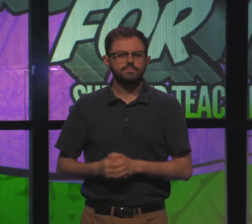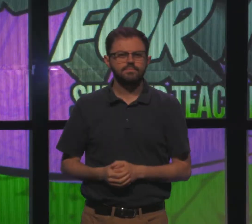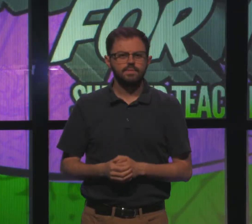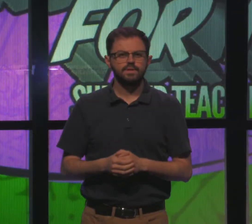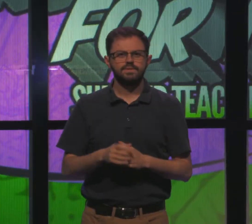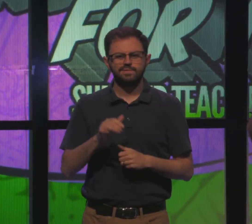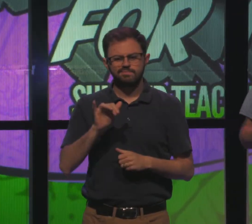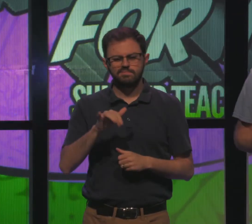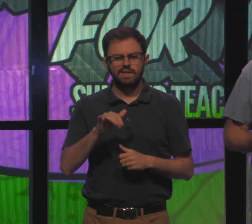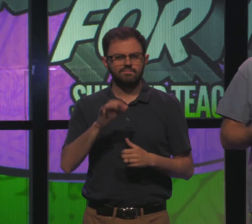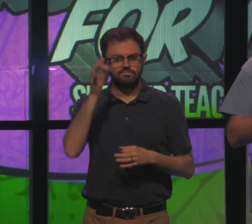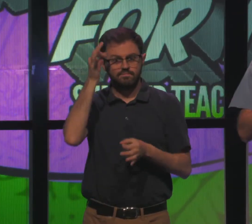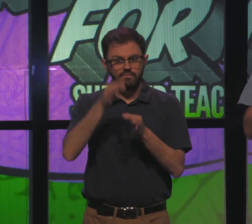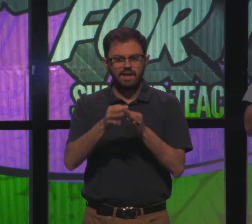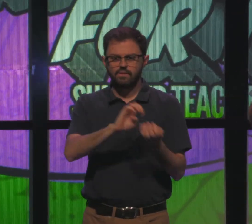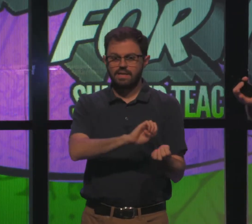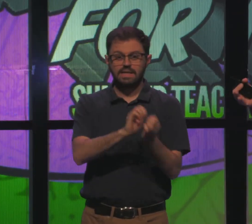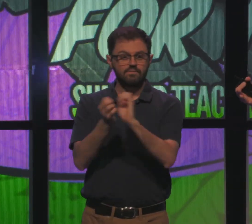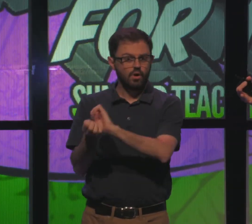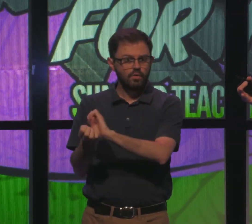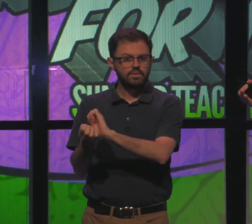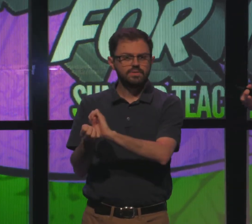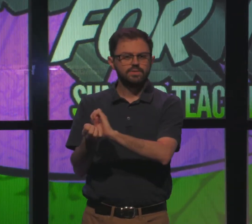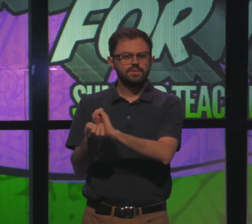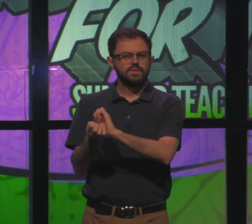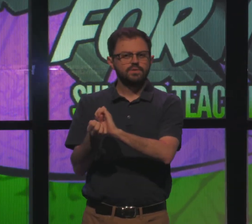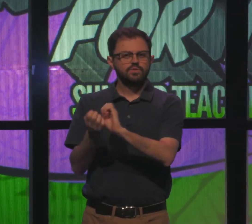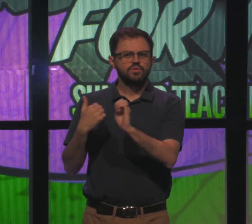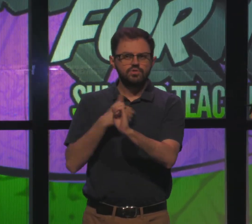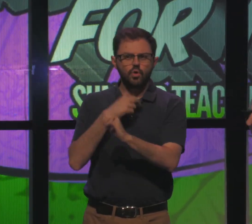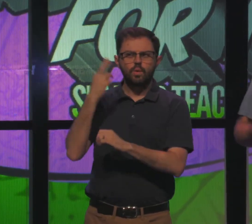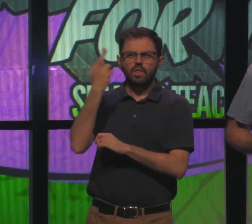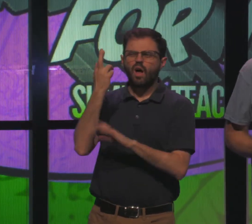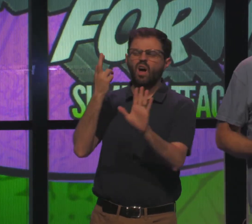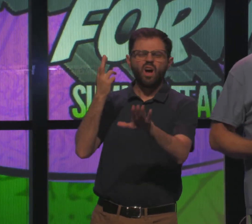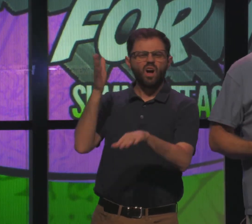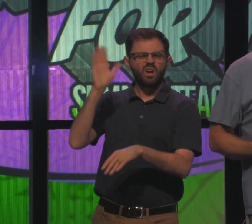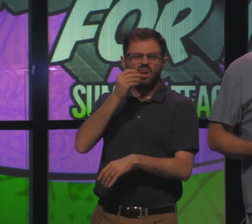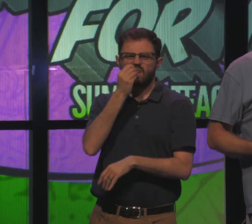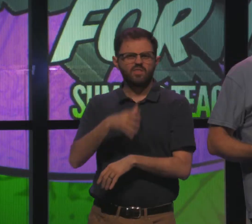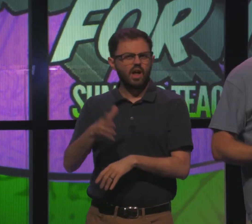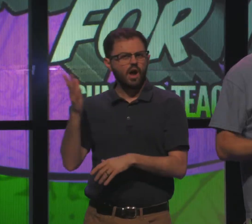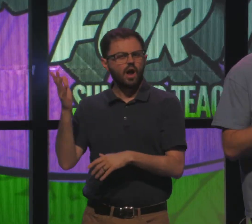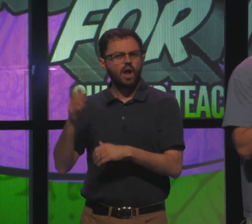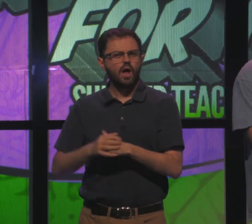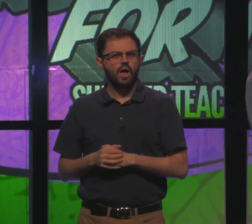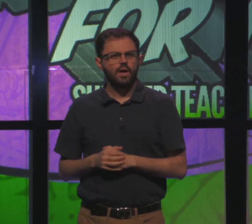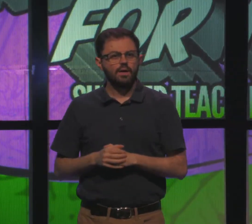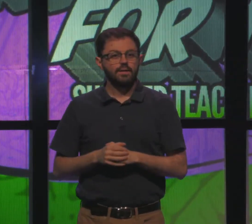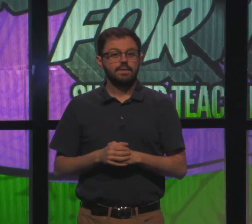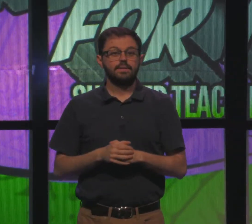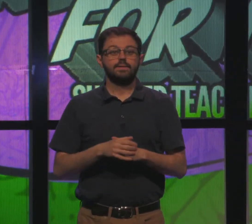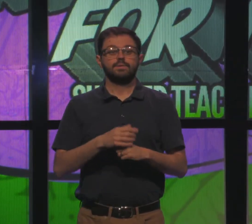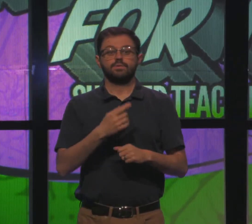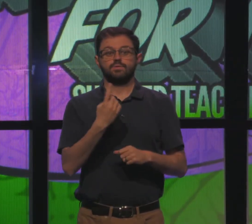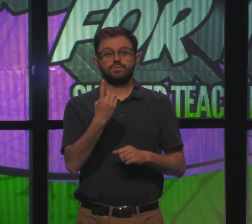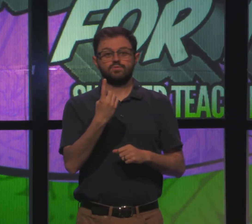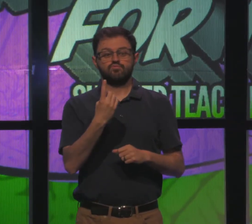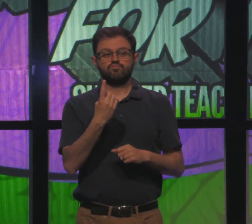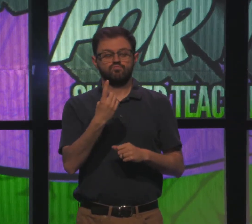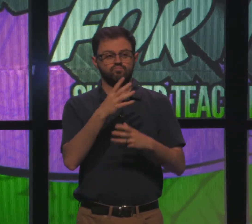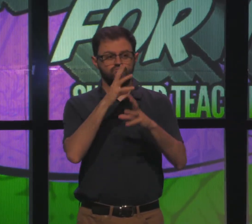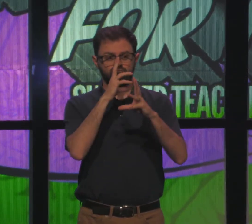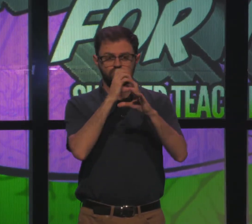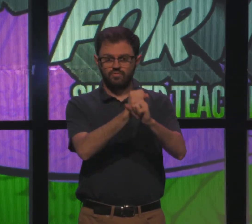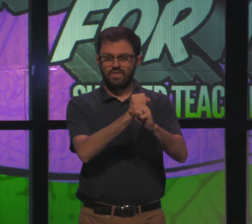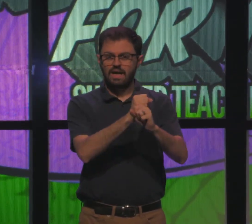evolution in faith. Well, God doesn't care so much anymore. We thought God cared, but God doesn't. Now, there's this really fascinating story that we